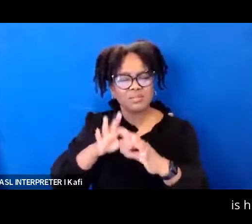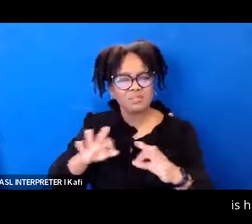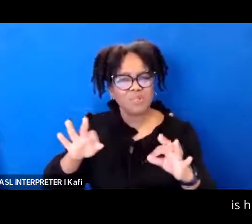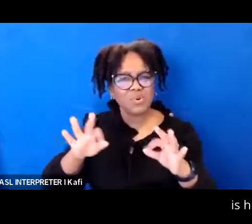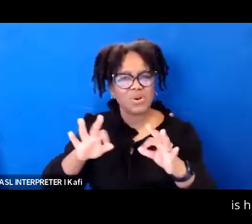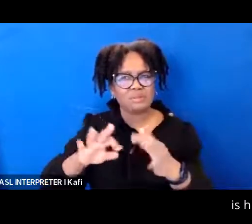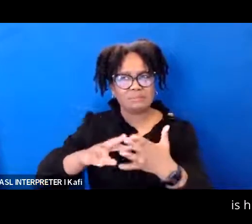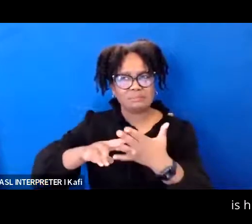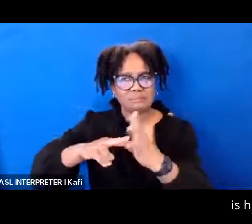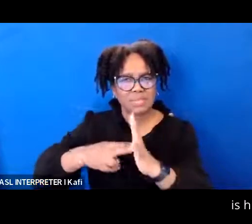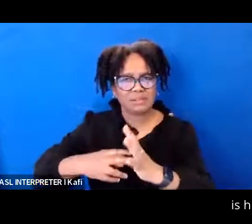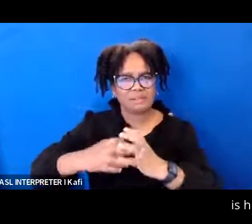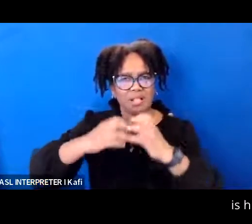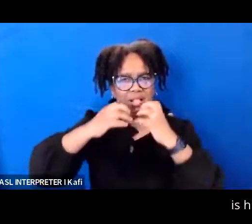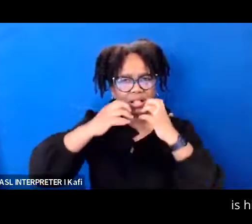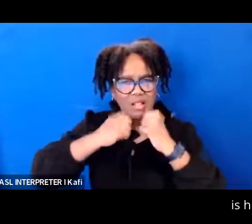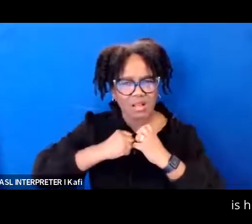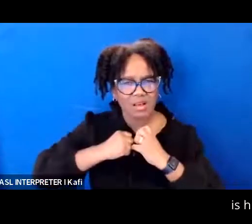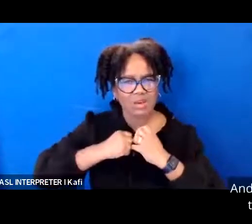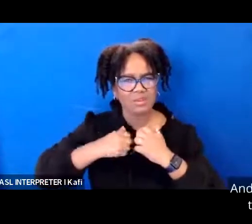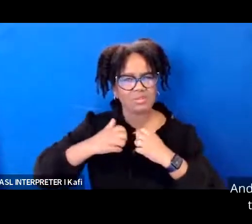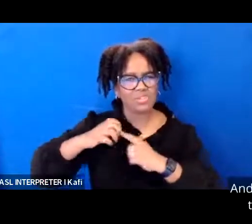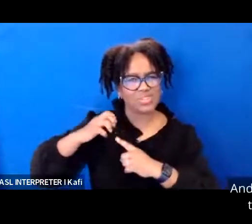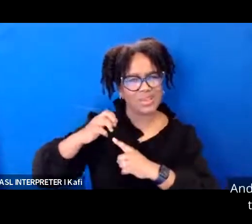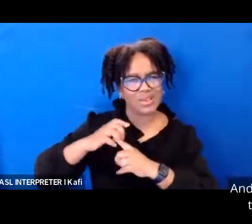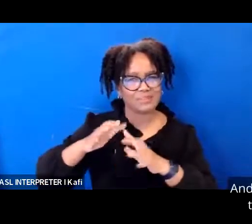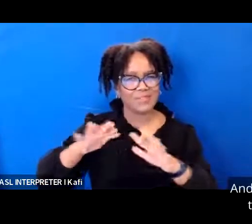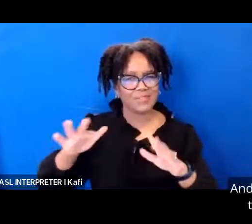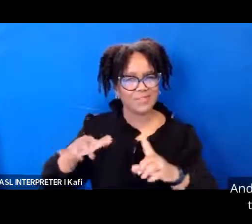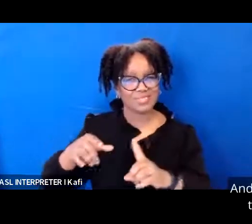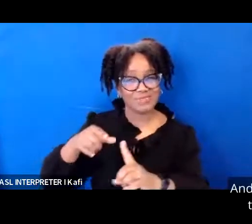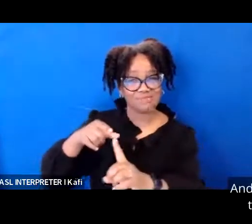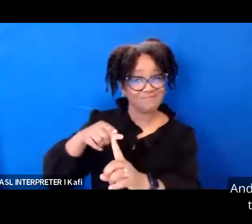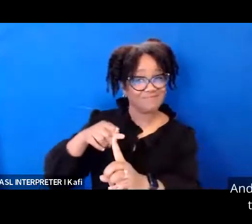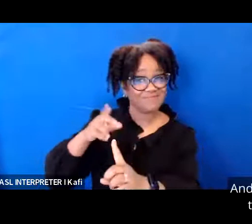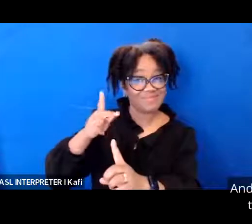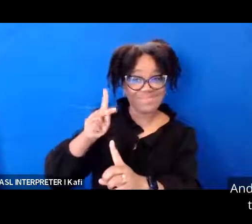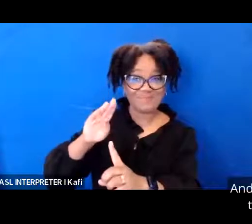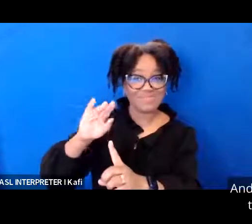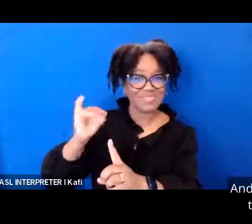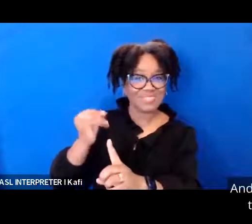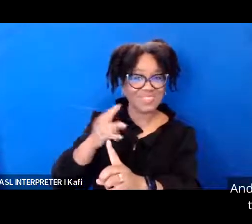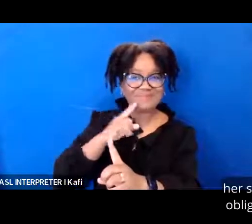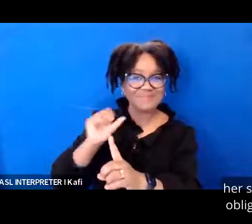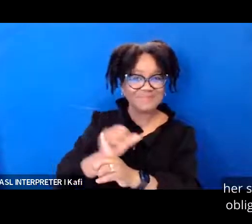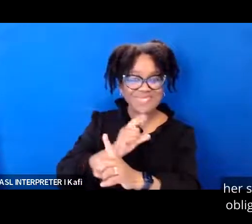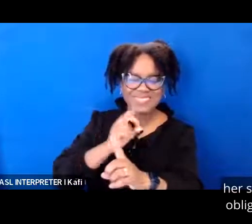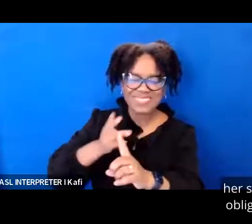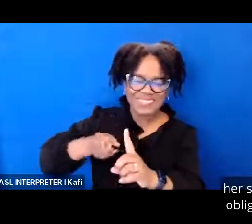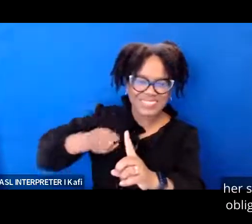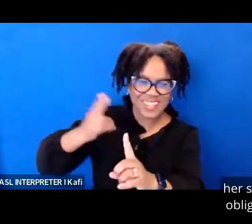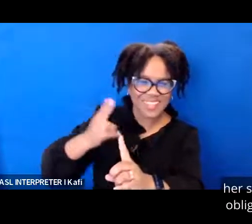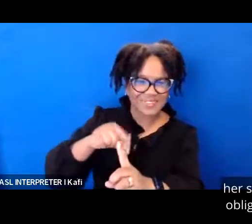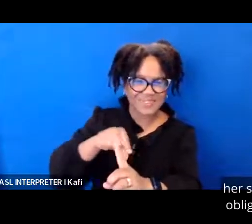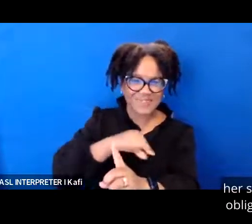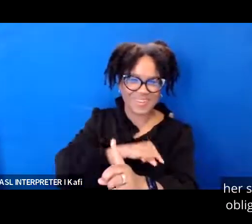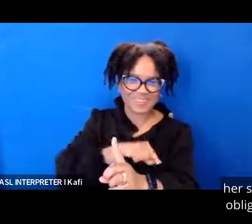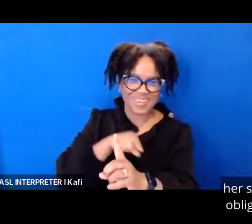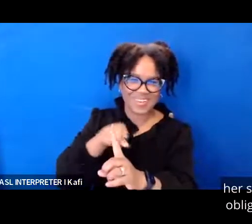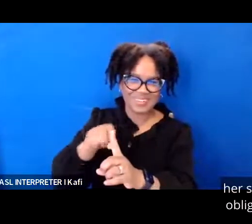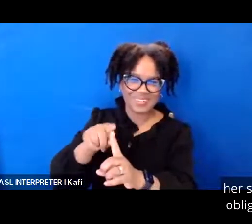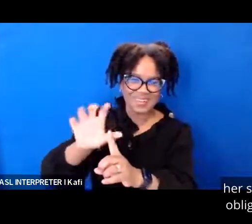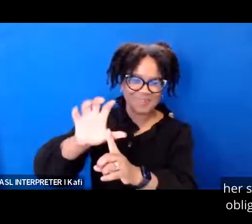highly highly qualified and we've heard some of the disability cases her stance that